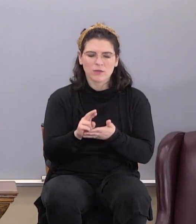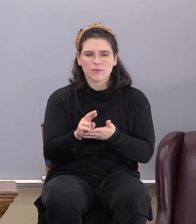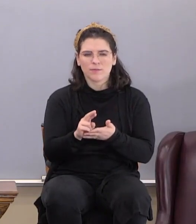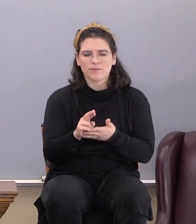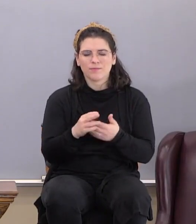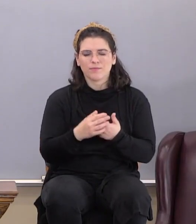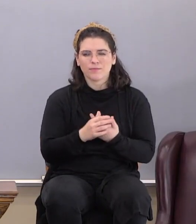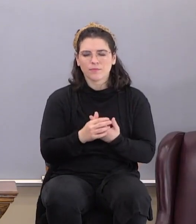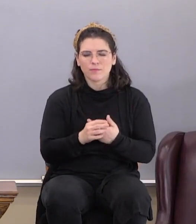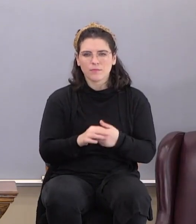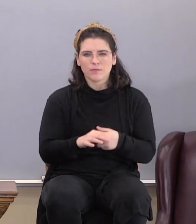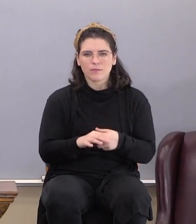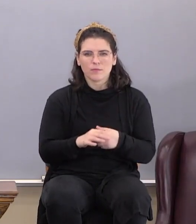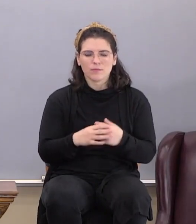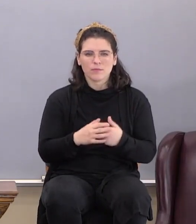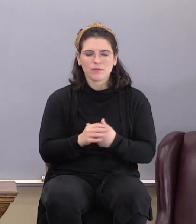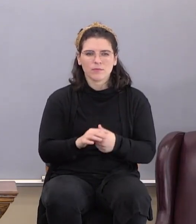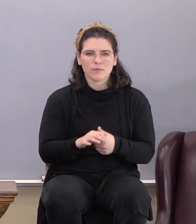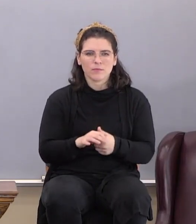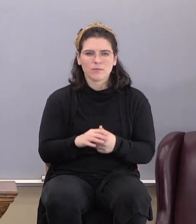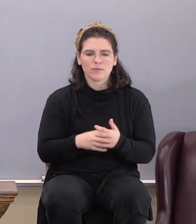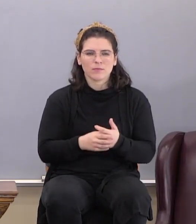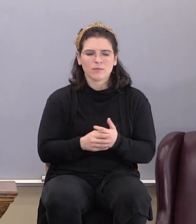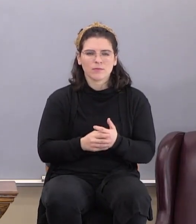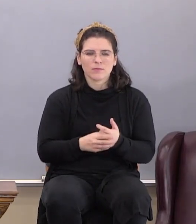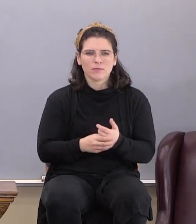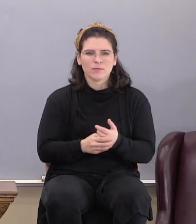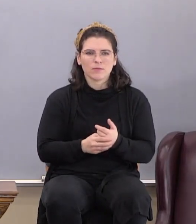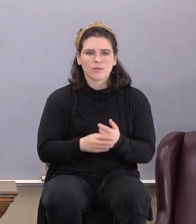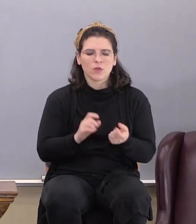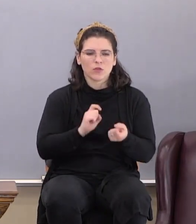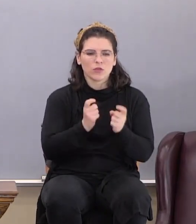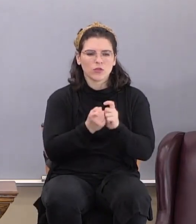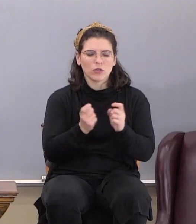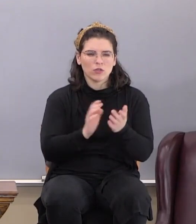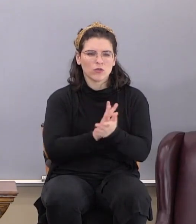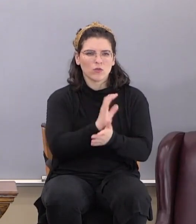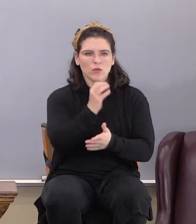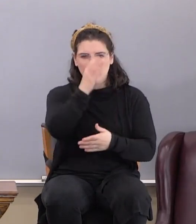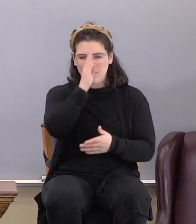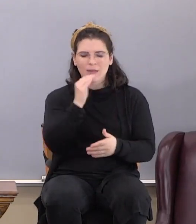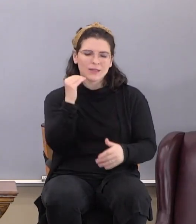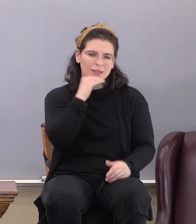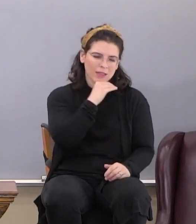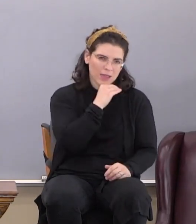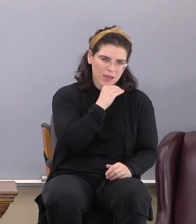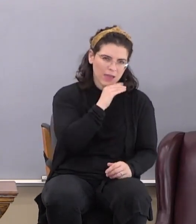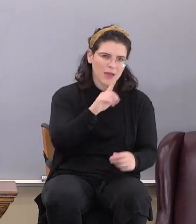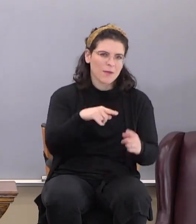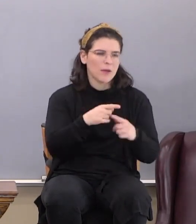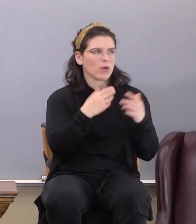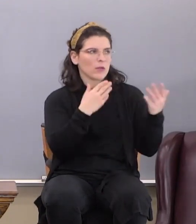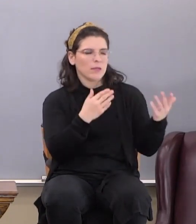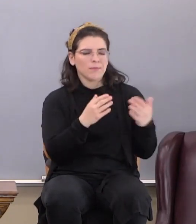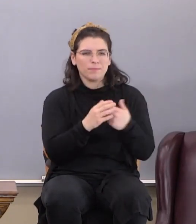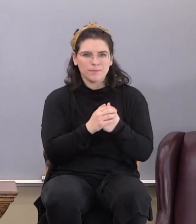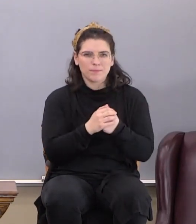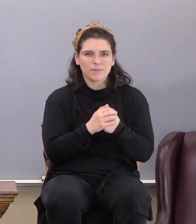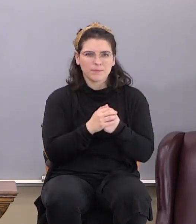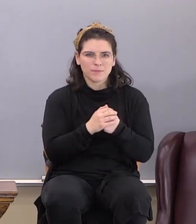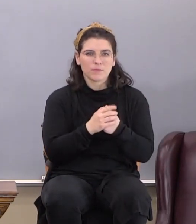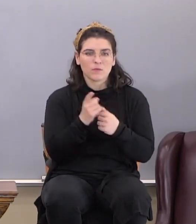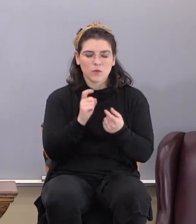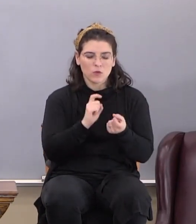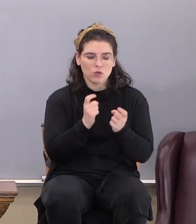unrighteousness. So to change the glory of God is to lie about him.